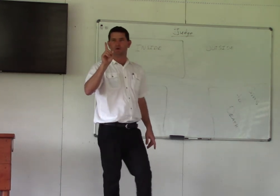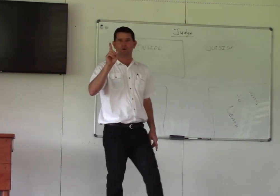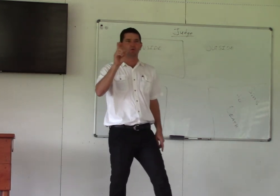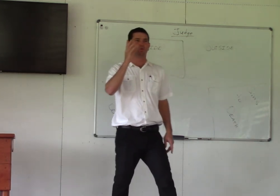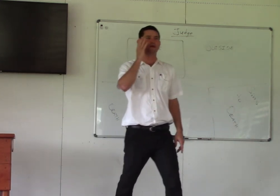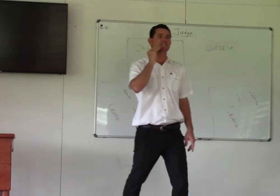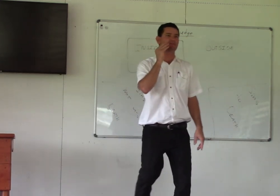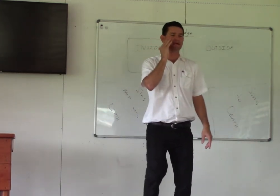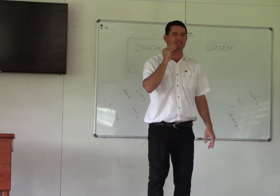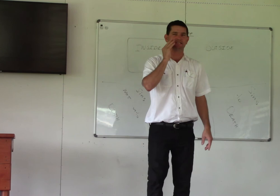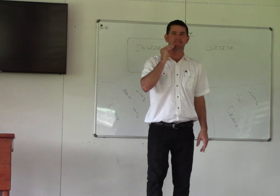One experience.